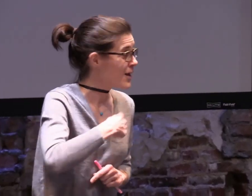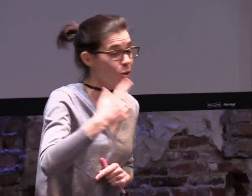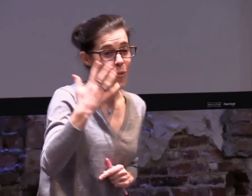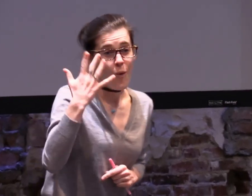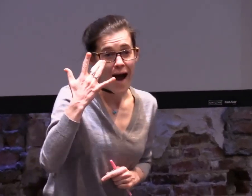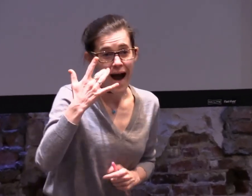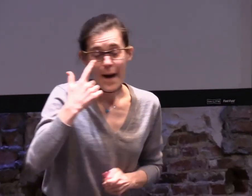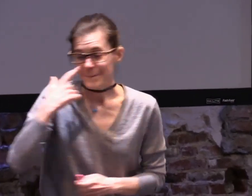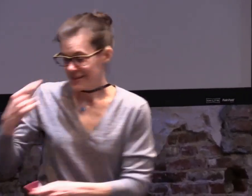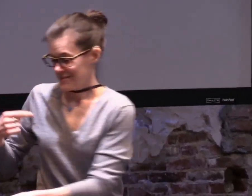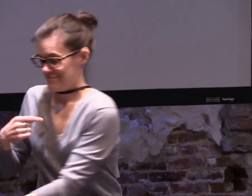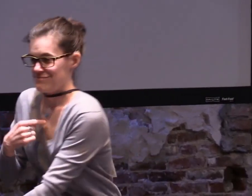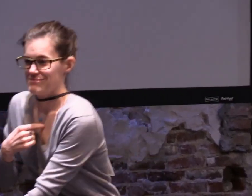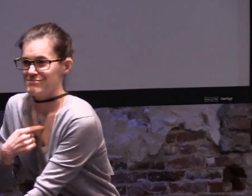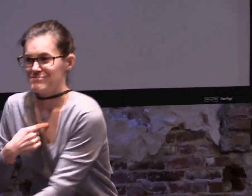But it's very symbolic for me,